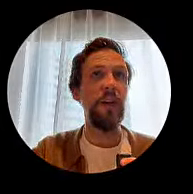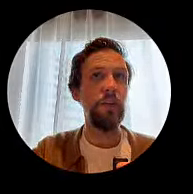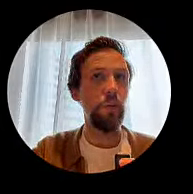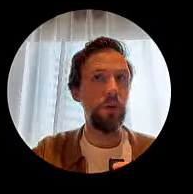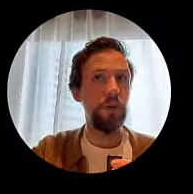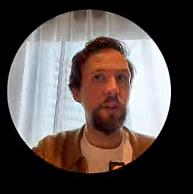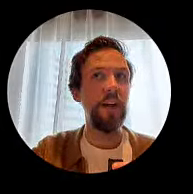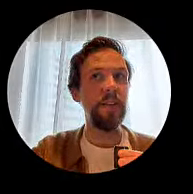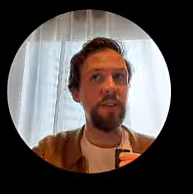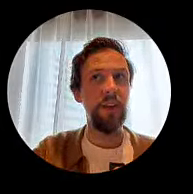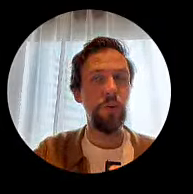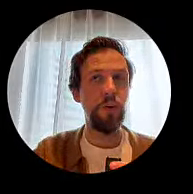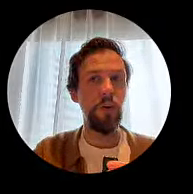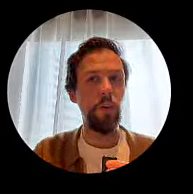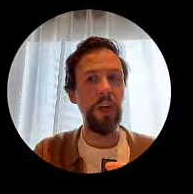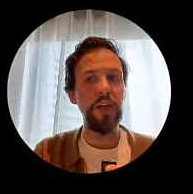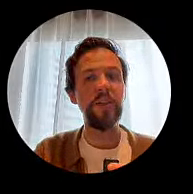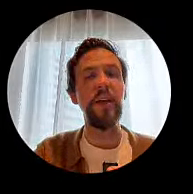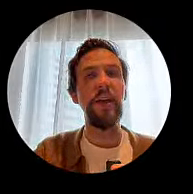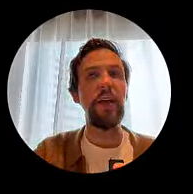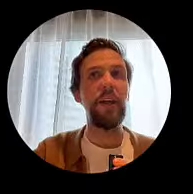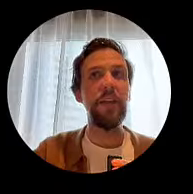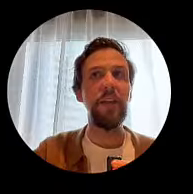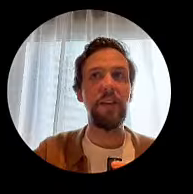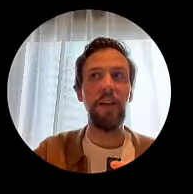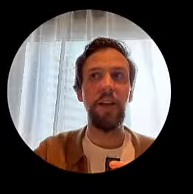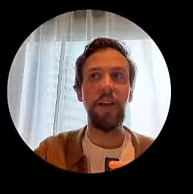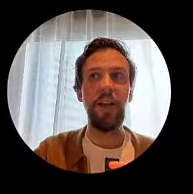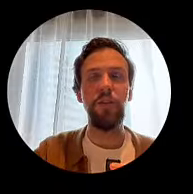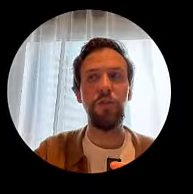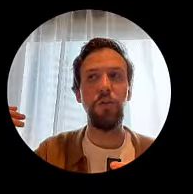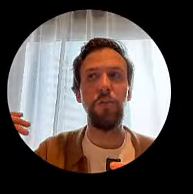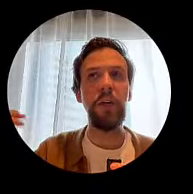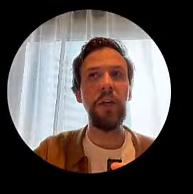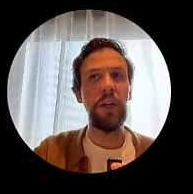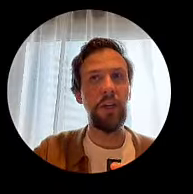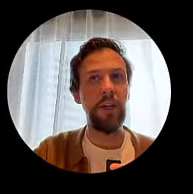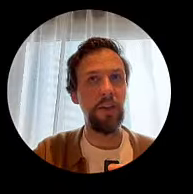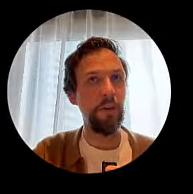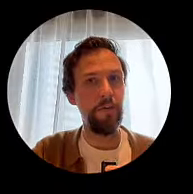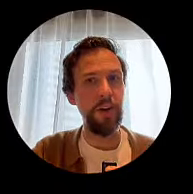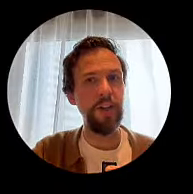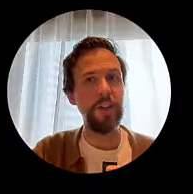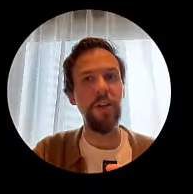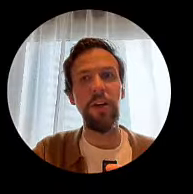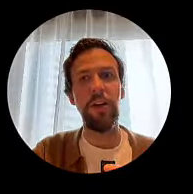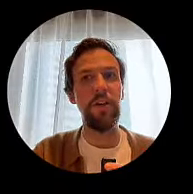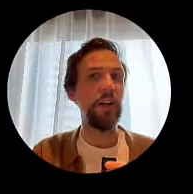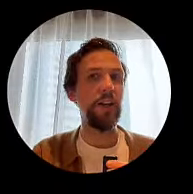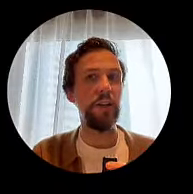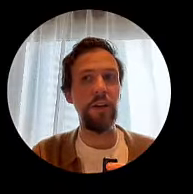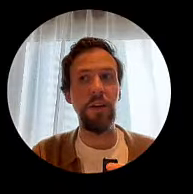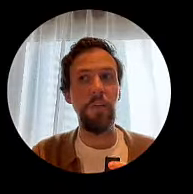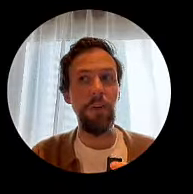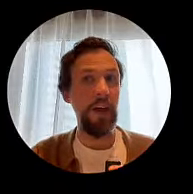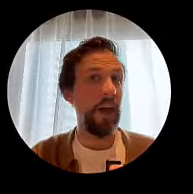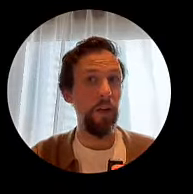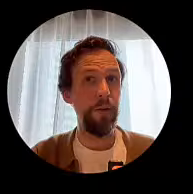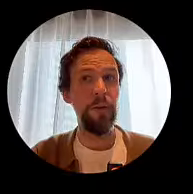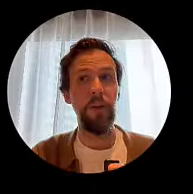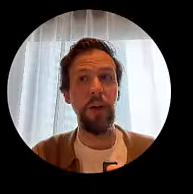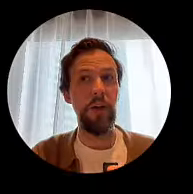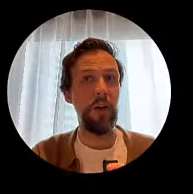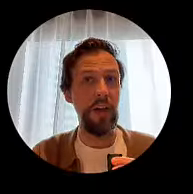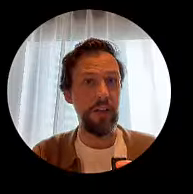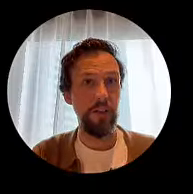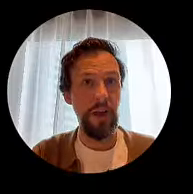employed. I had to work at nights, I had to work on weekends, and that led to me neglecting my friends, neglecting my